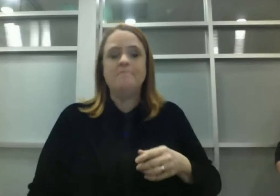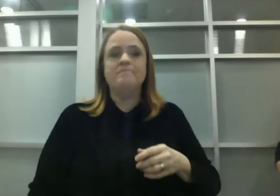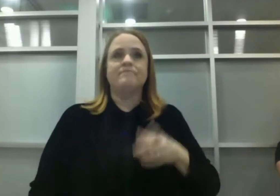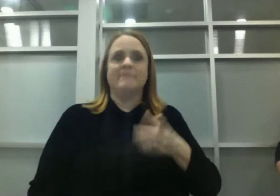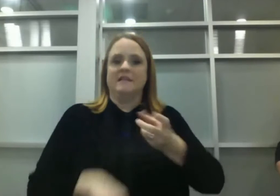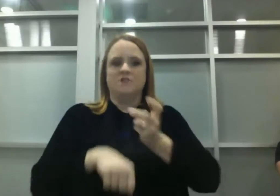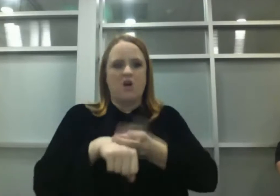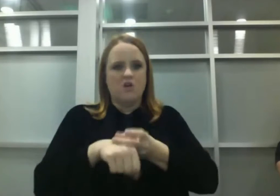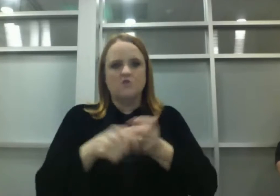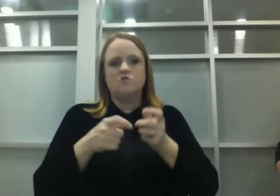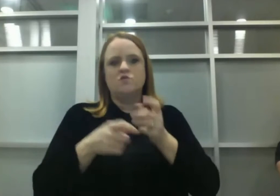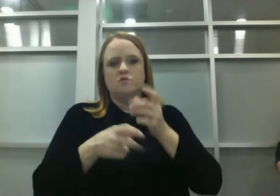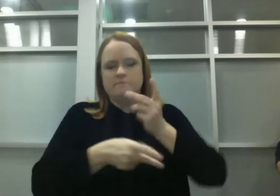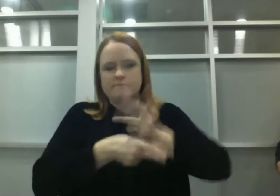maintain.